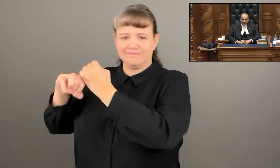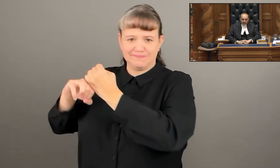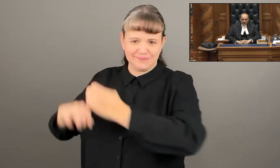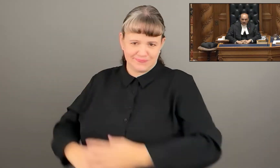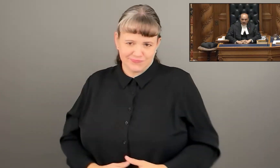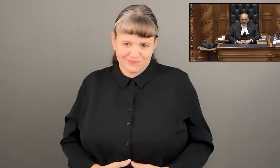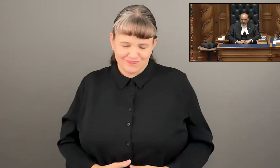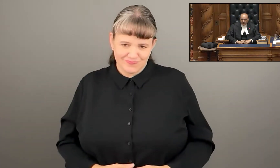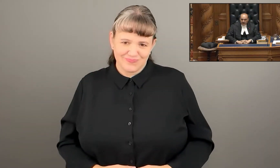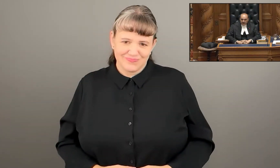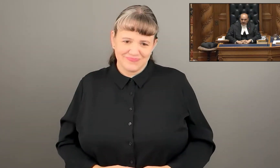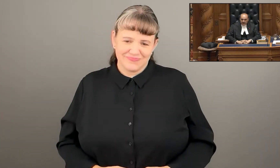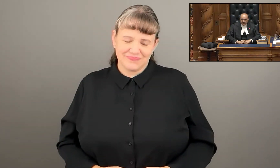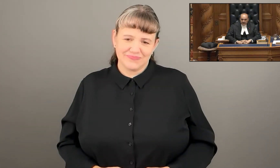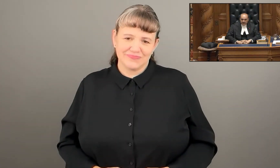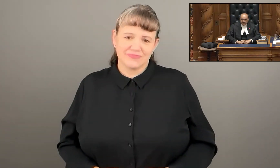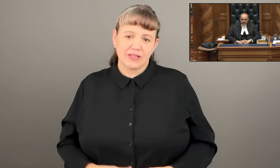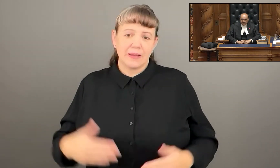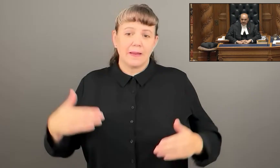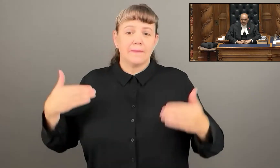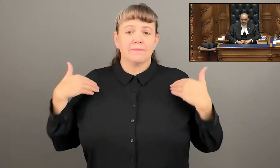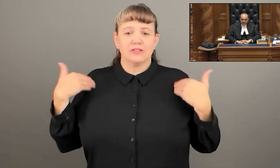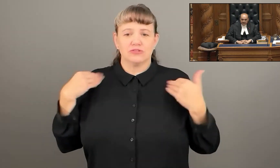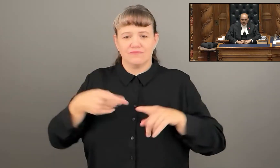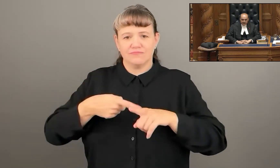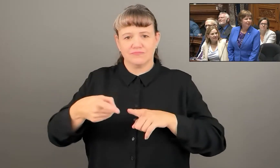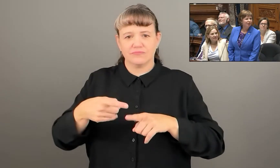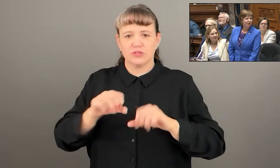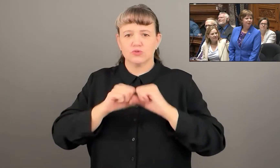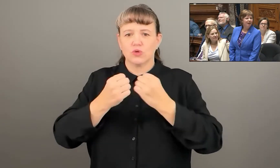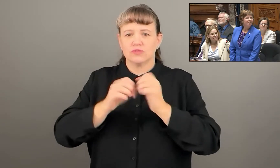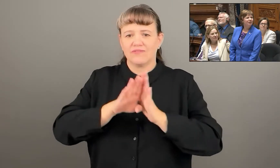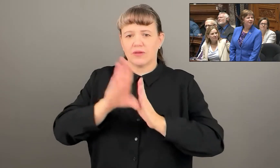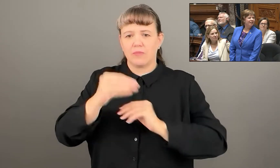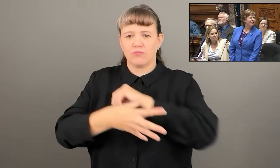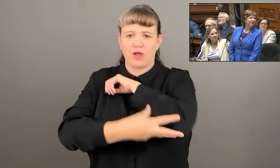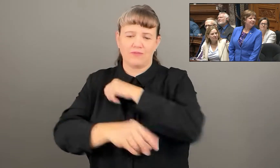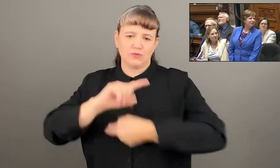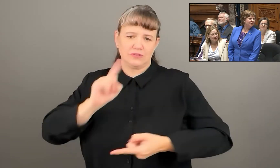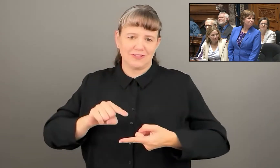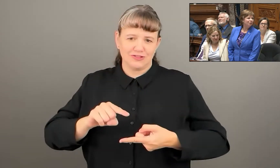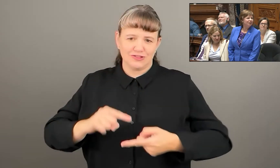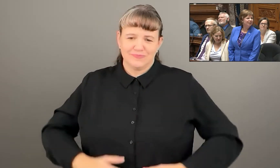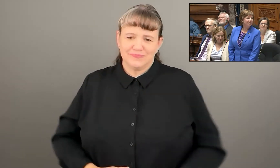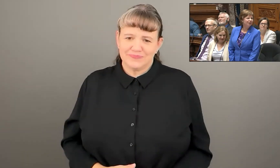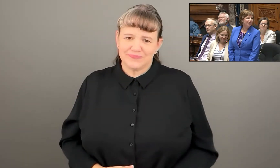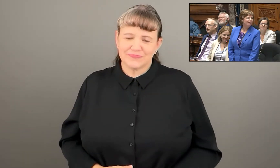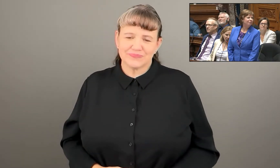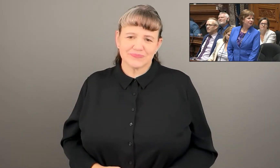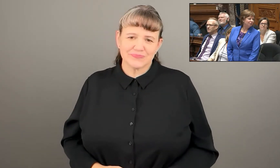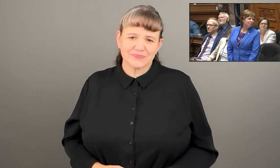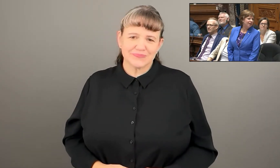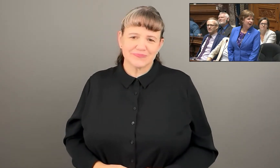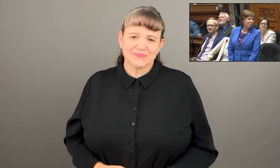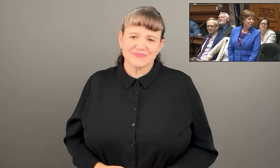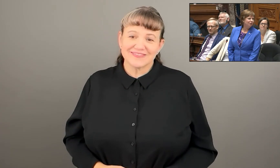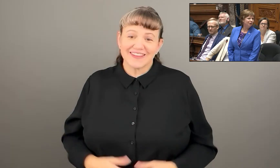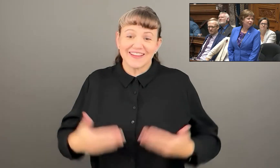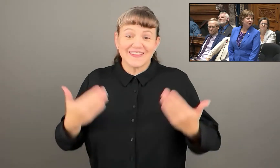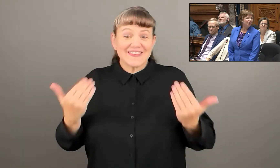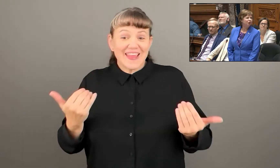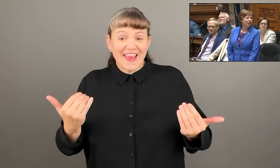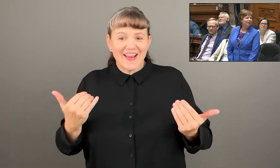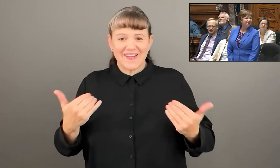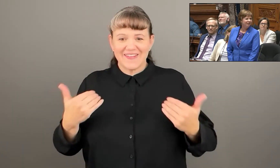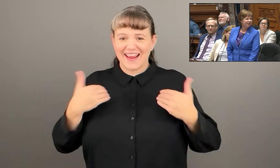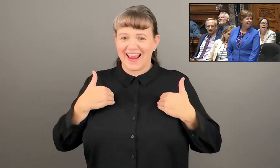Minister of Social Development and Poverty Reduction. Thank you, Mr. Speaker. Today in the legislative precinct are my friends from Nanaimo,